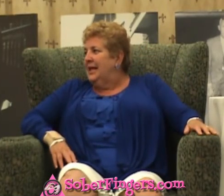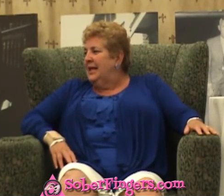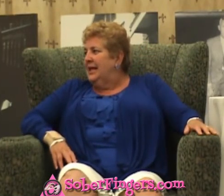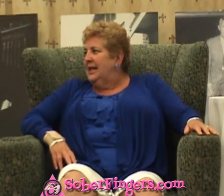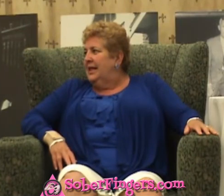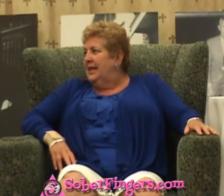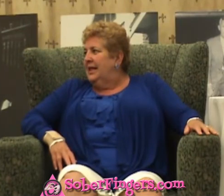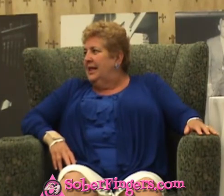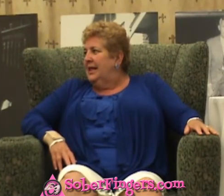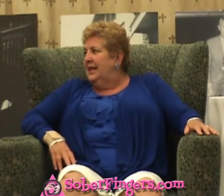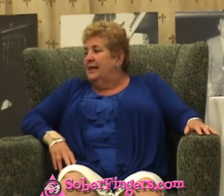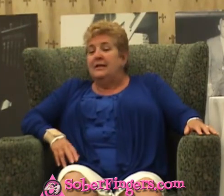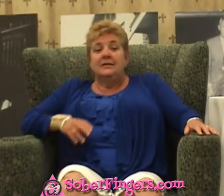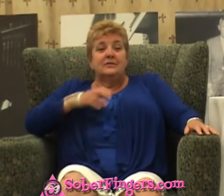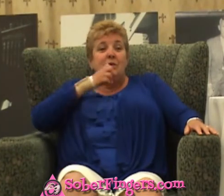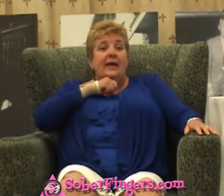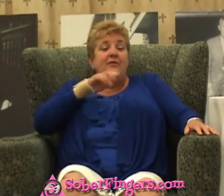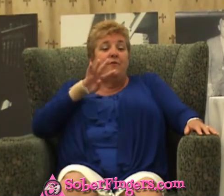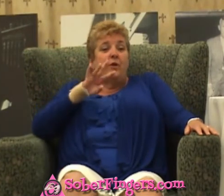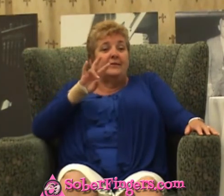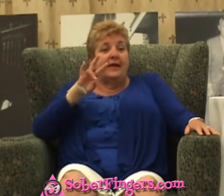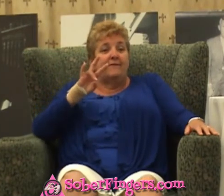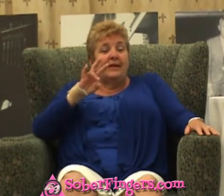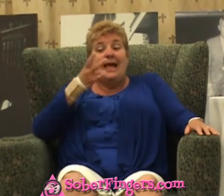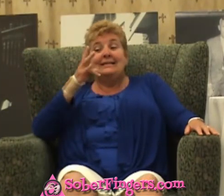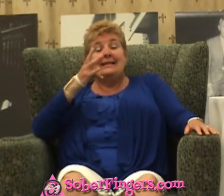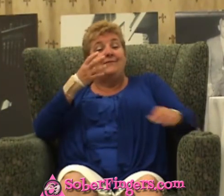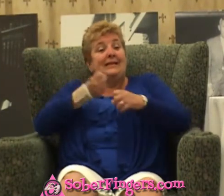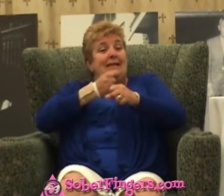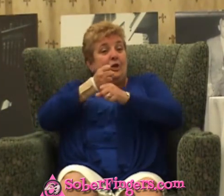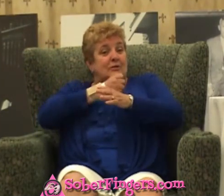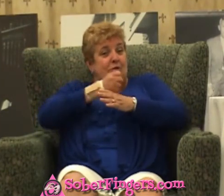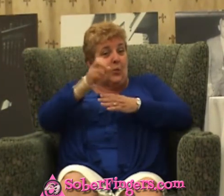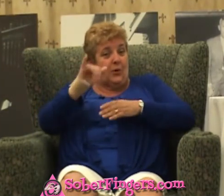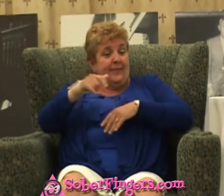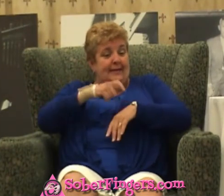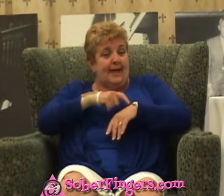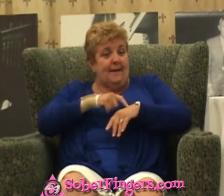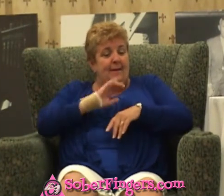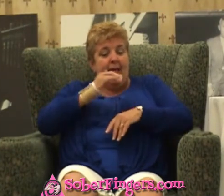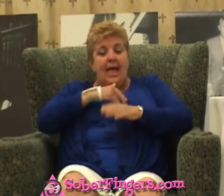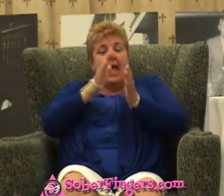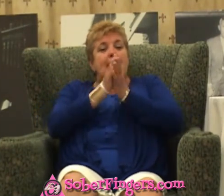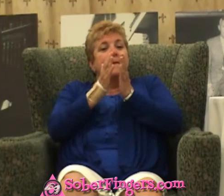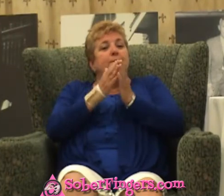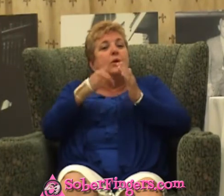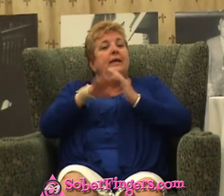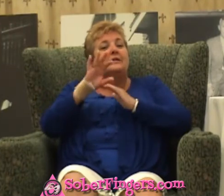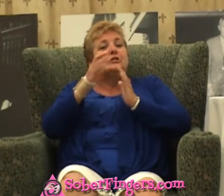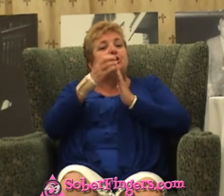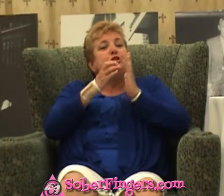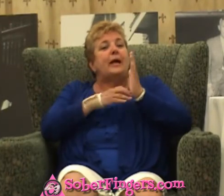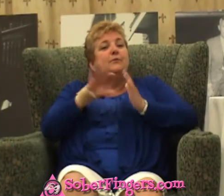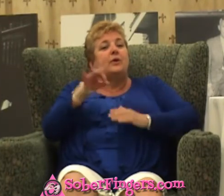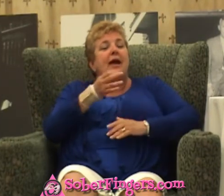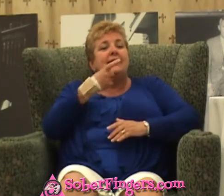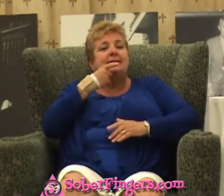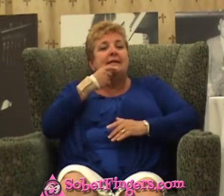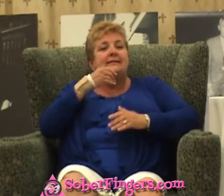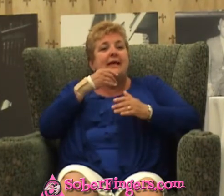So I'm 47 years old and 17 years sober at the time, and our book says in the 9th chapter that in God's hands our dark past is our greatest possession.